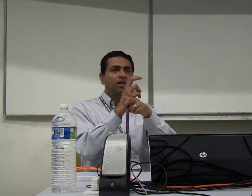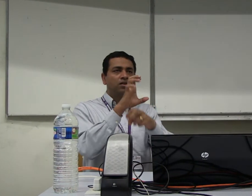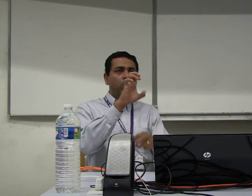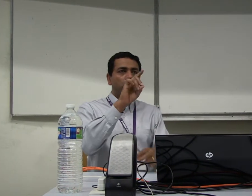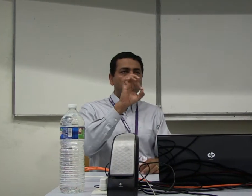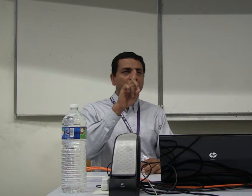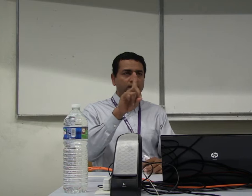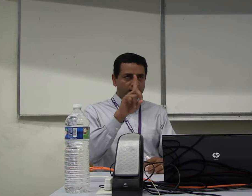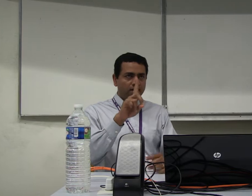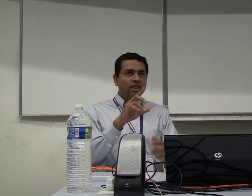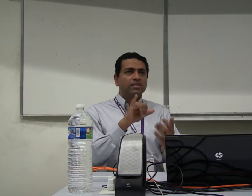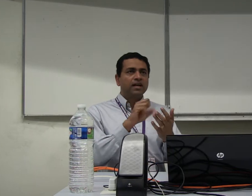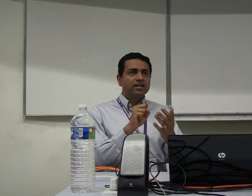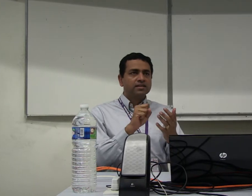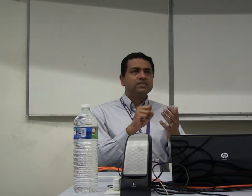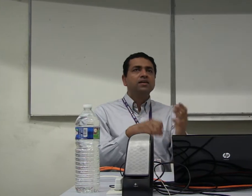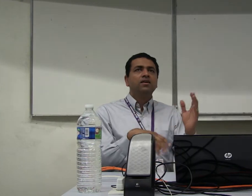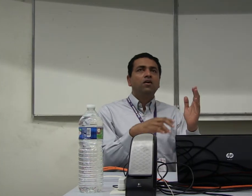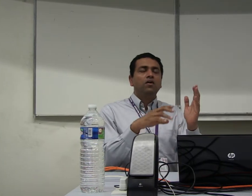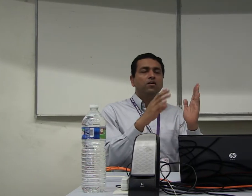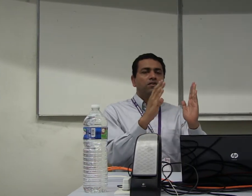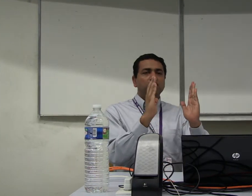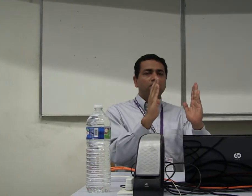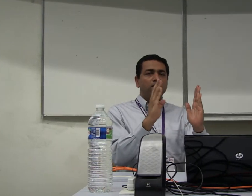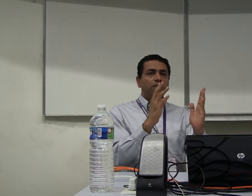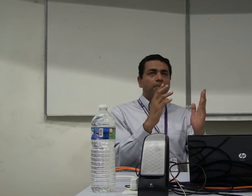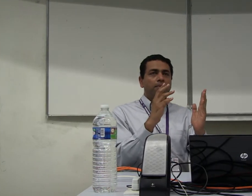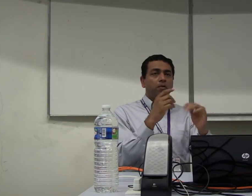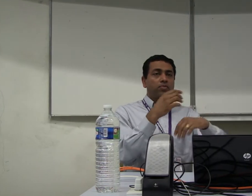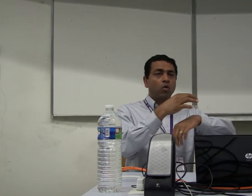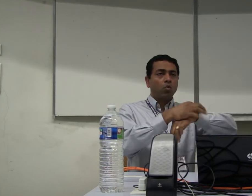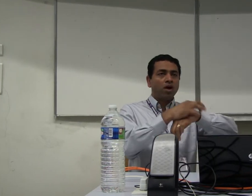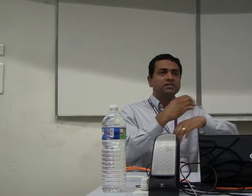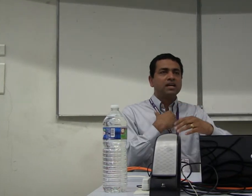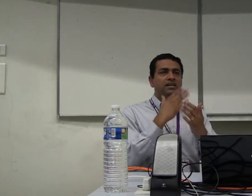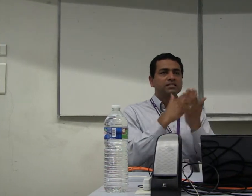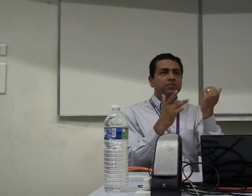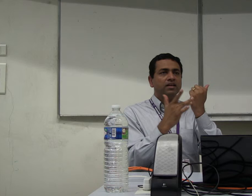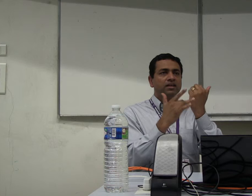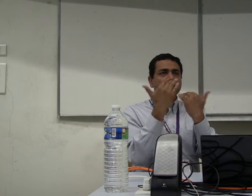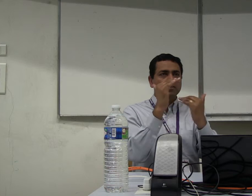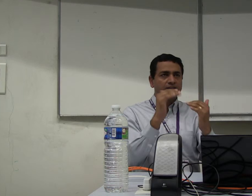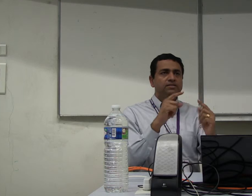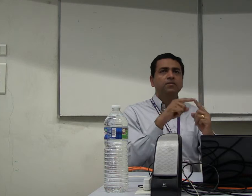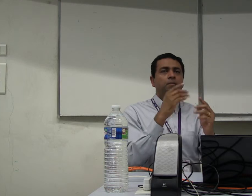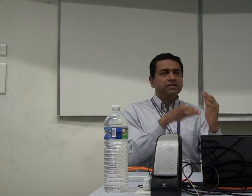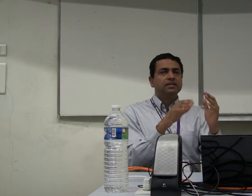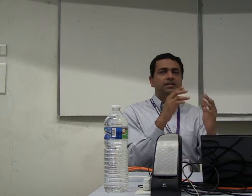So we set them up. They're hard-coded patterns. So the watch has